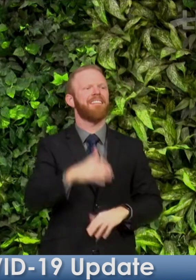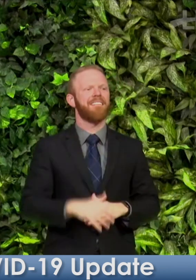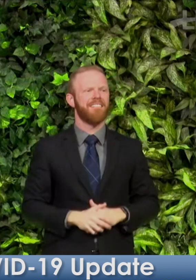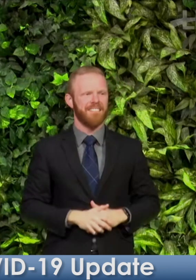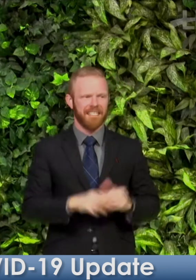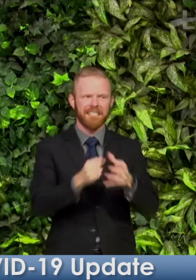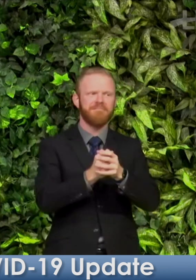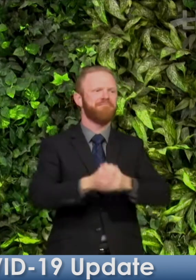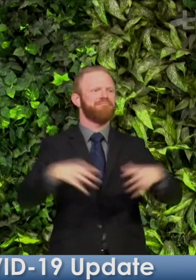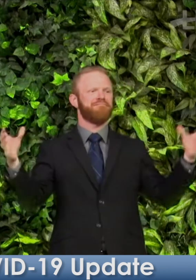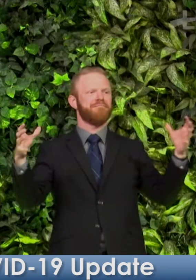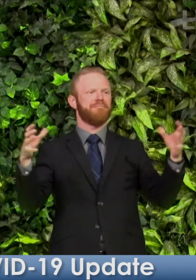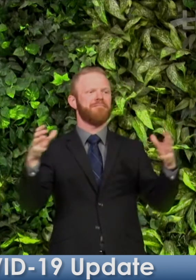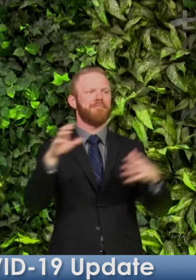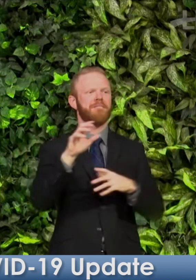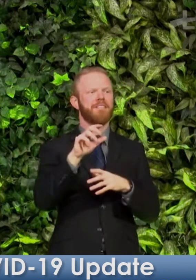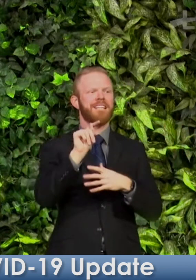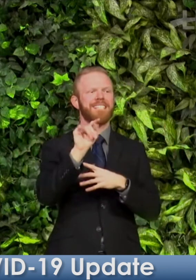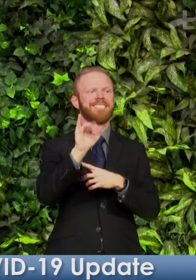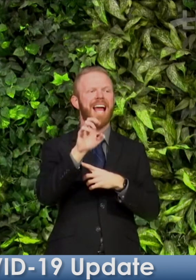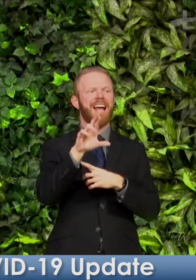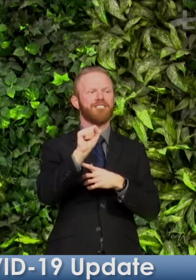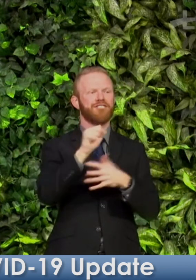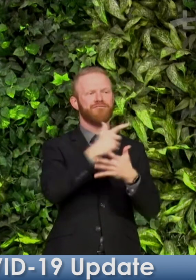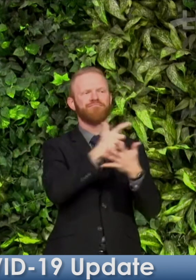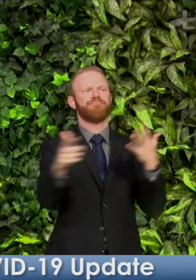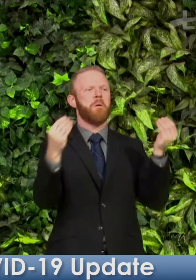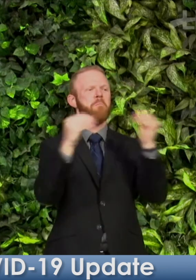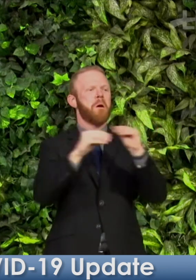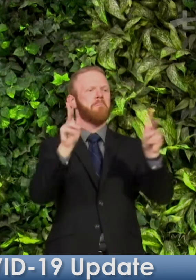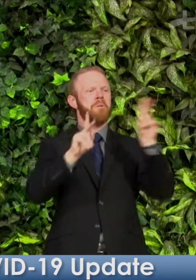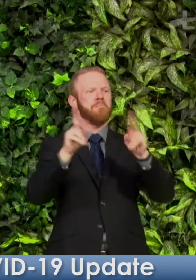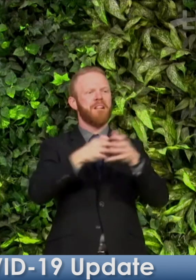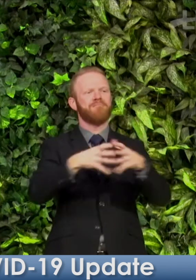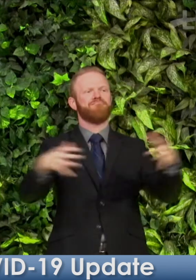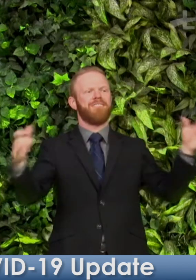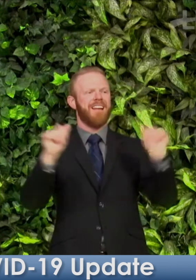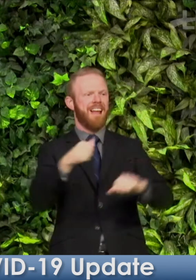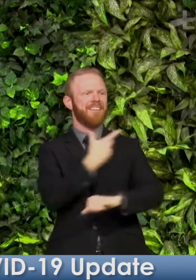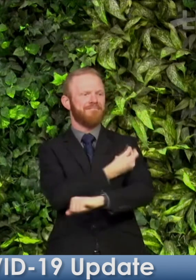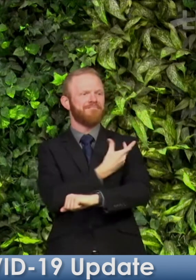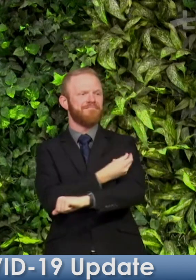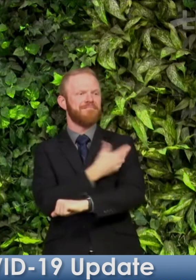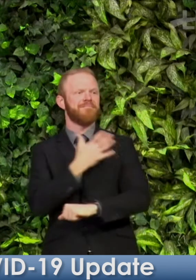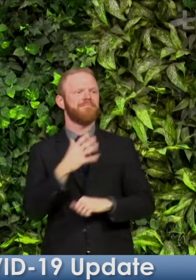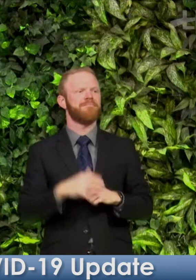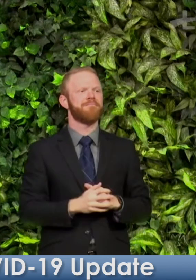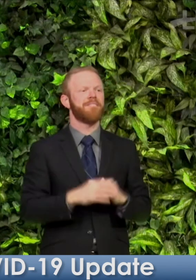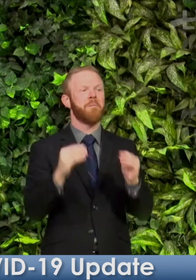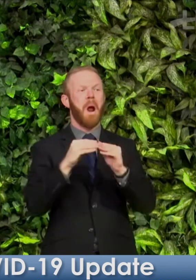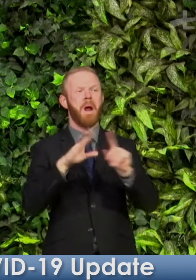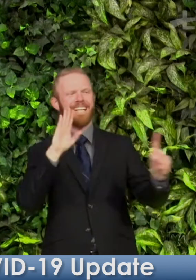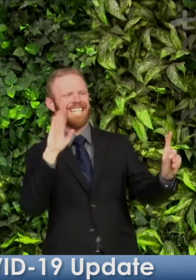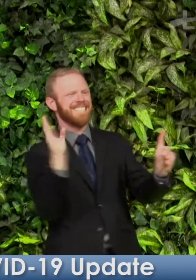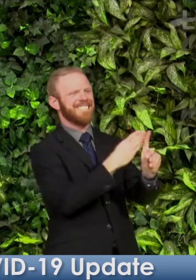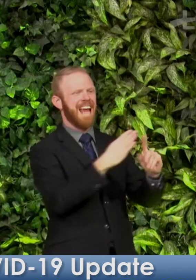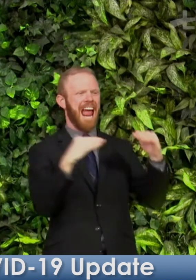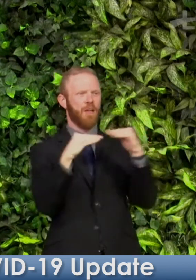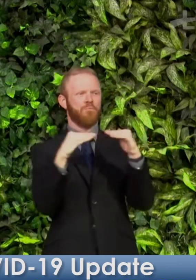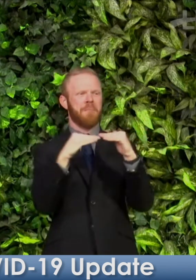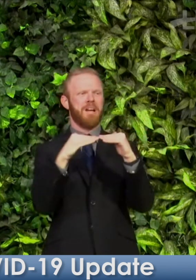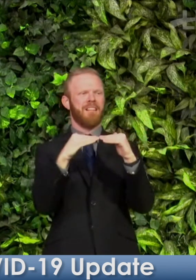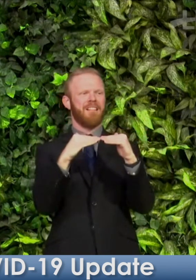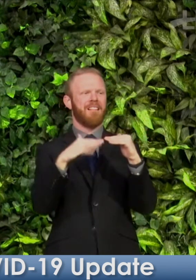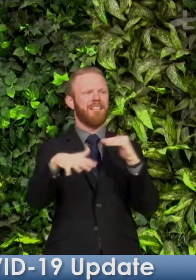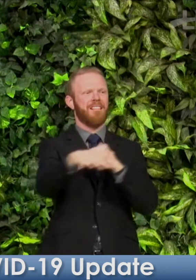access, and to allow us to drive this equity, not just message, but to drive the administration of these vaccines with an